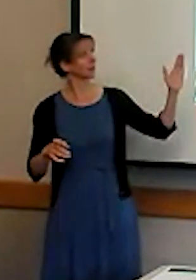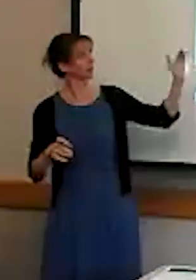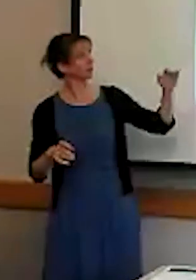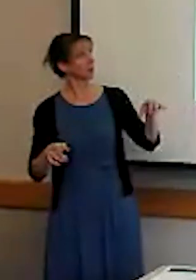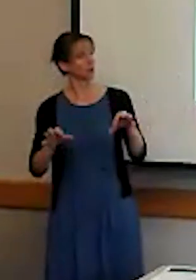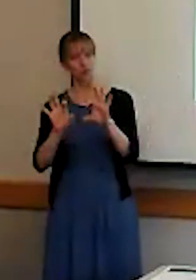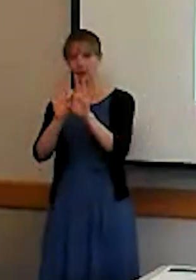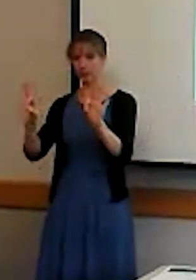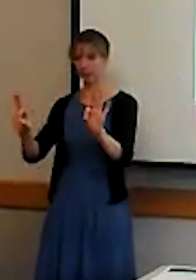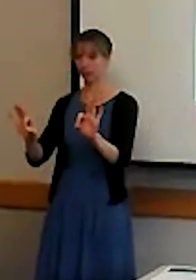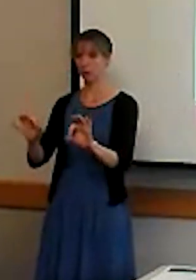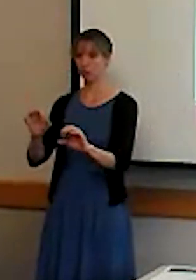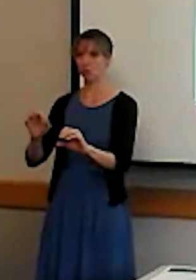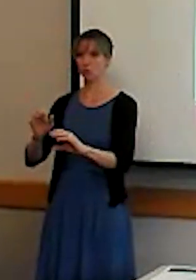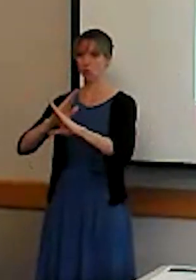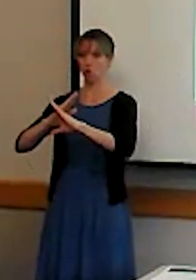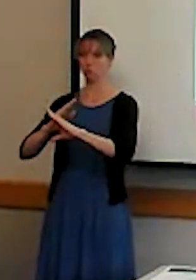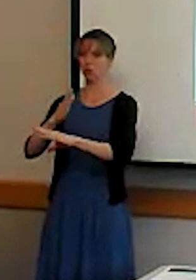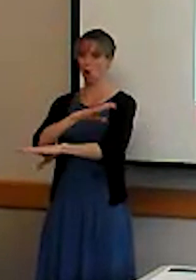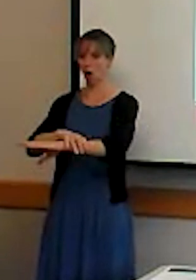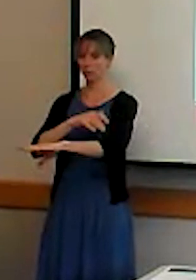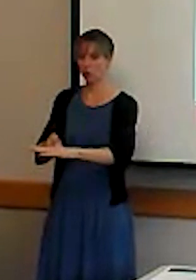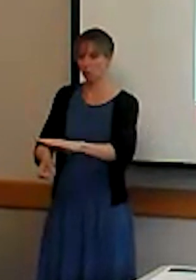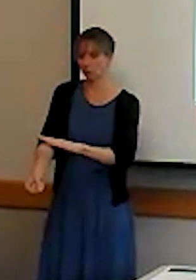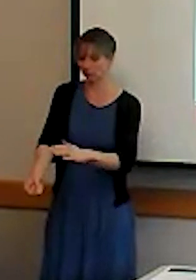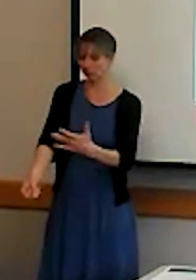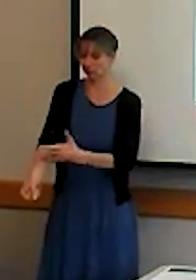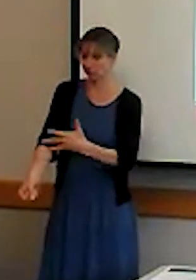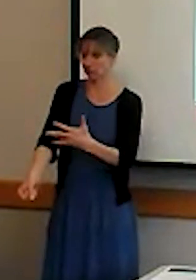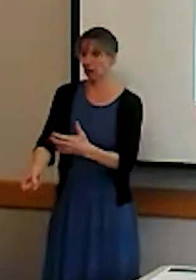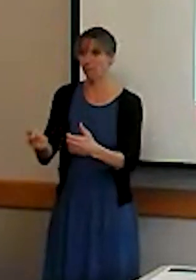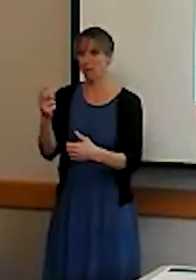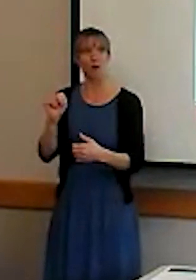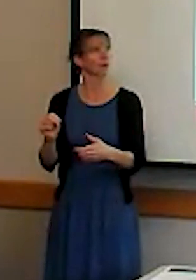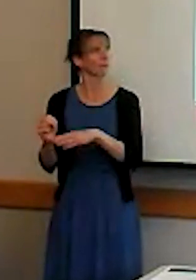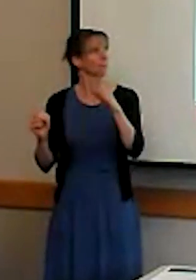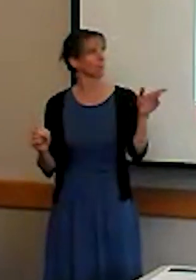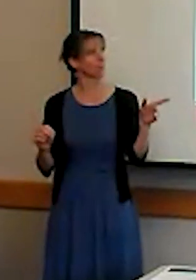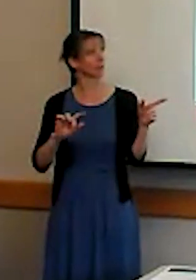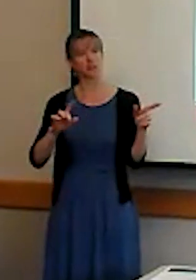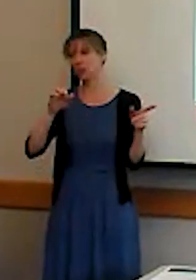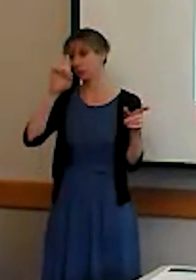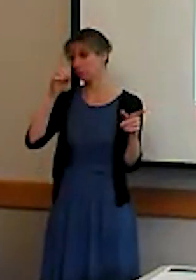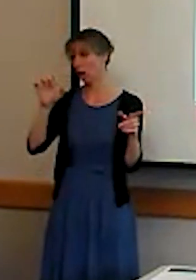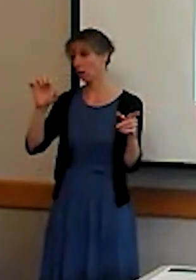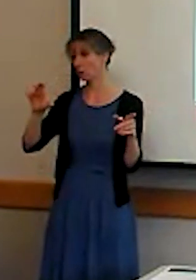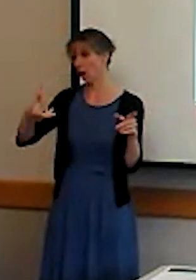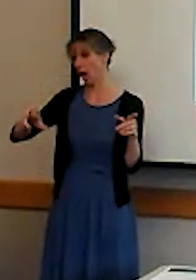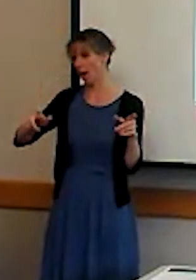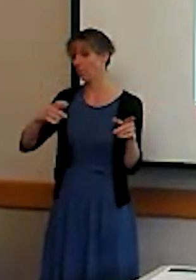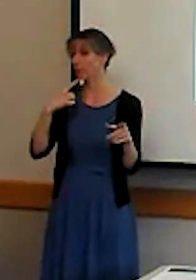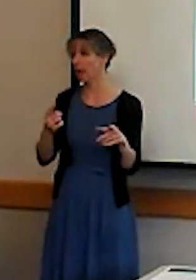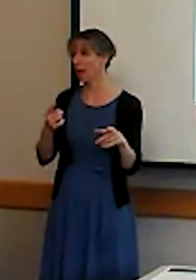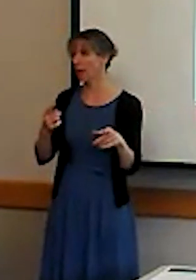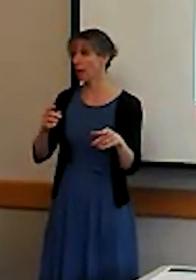the oven so that you don't hit your arm and burn it. And then on the other side is smart knobs. They go on your oven. They can tell